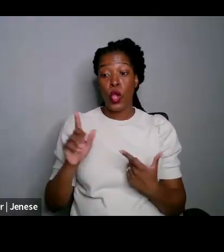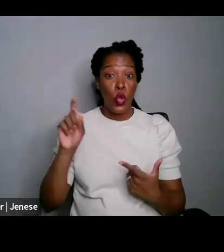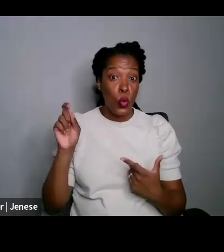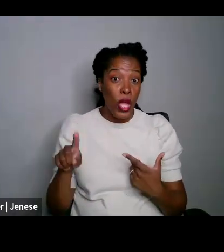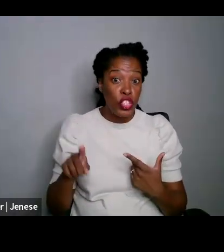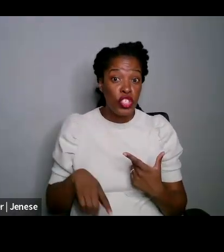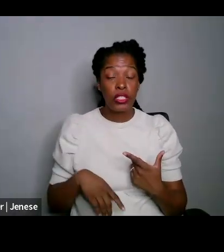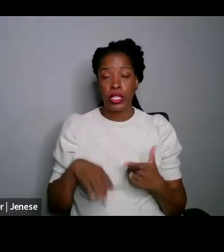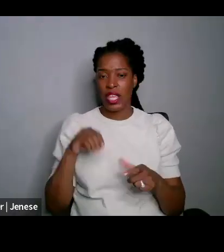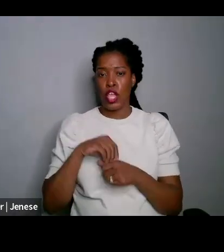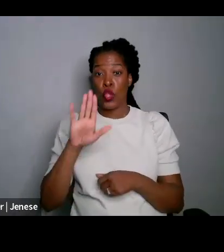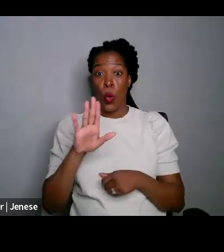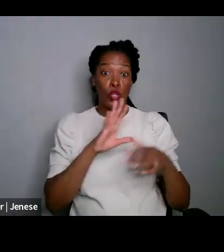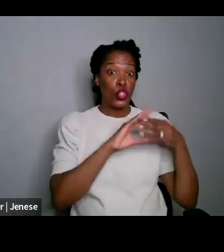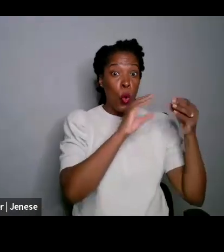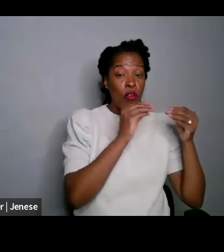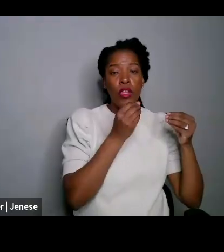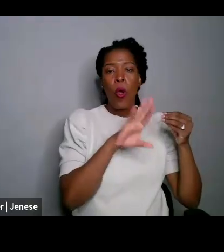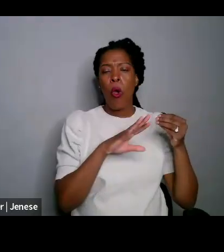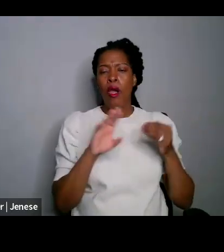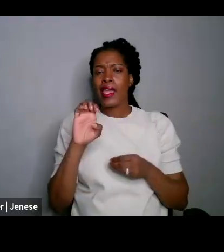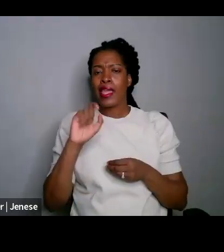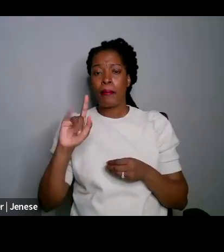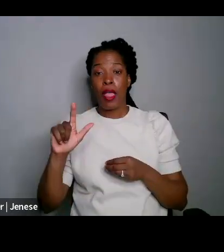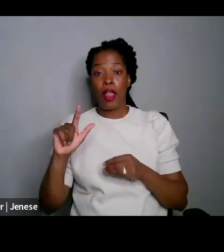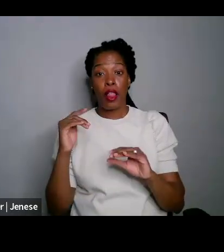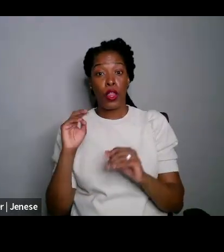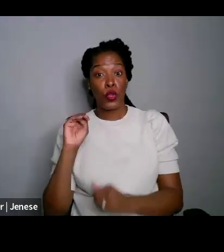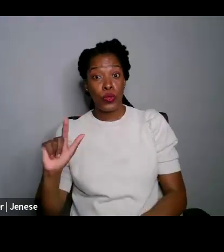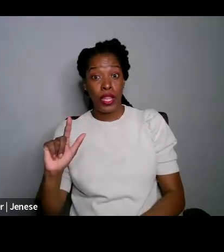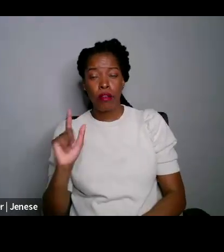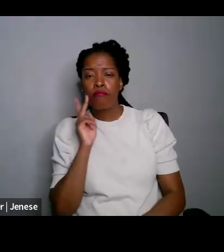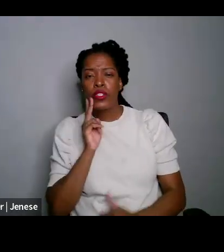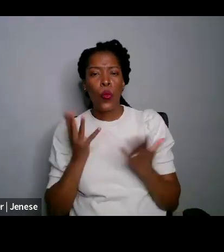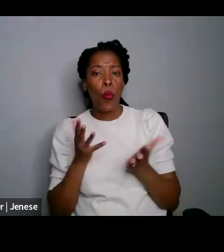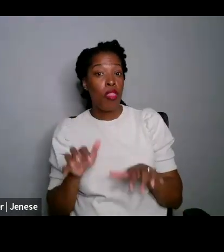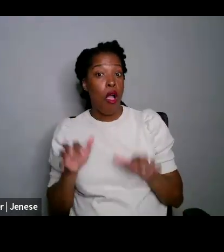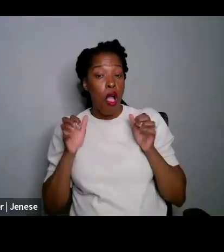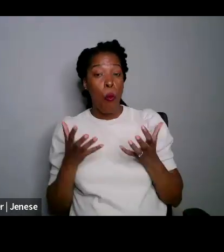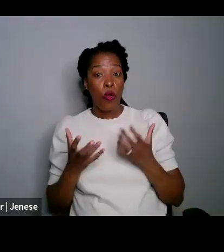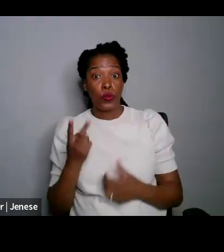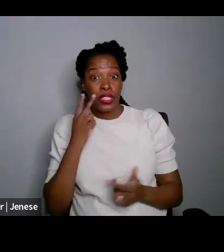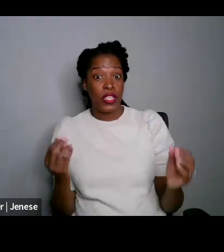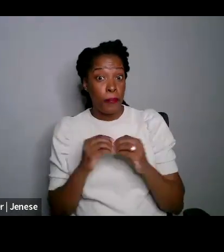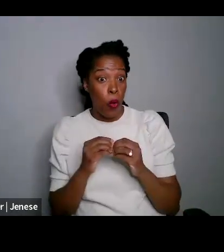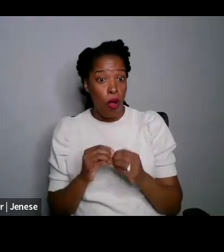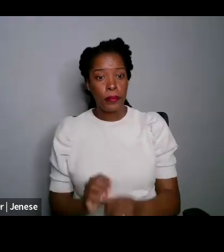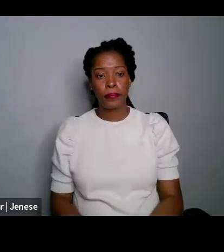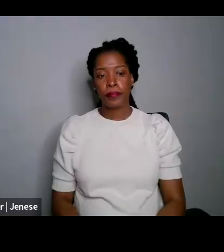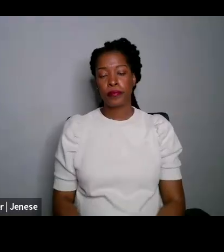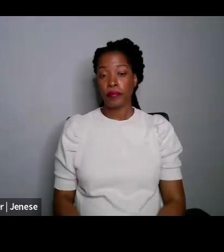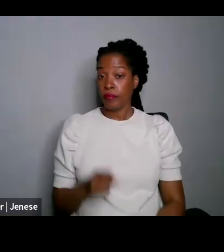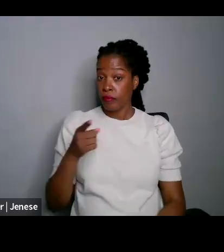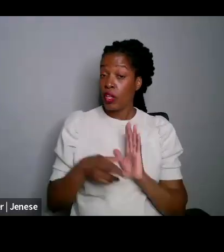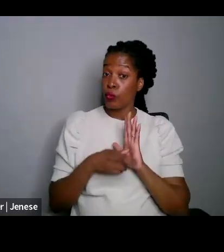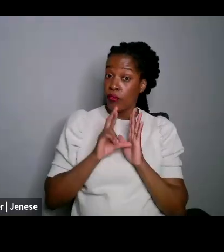what your audience wants to see more of. You can review your age, location, and engagement